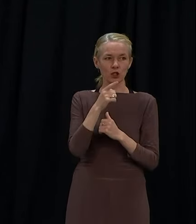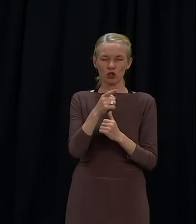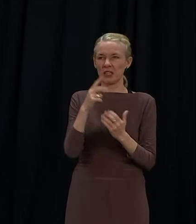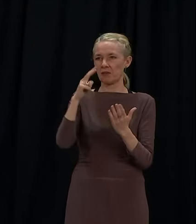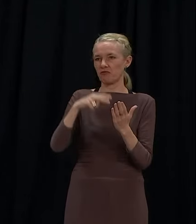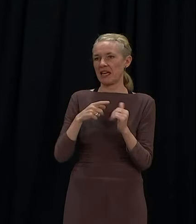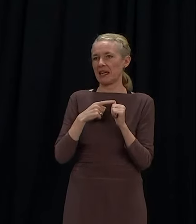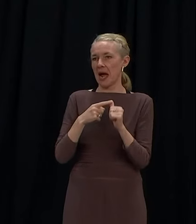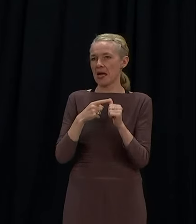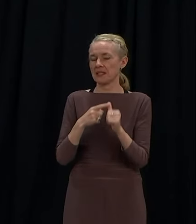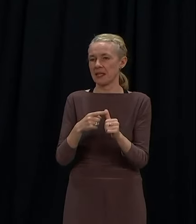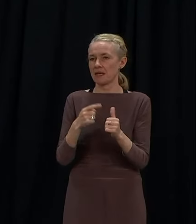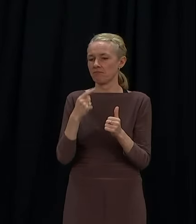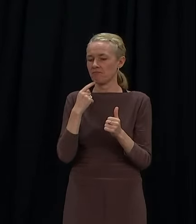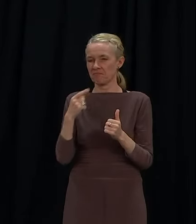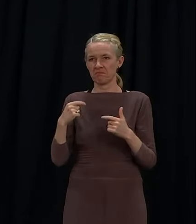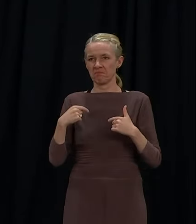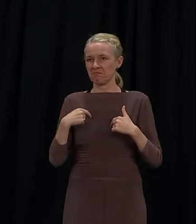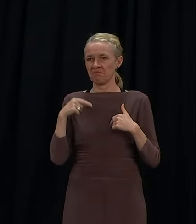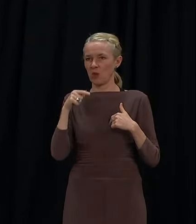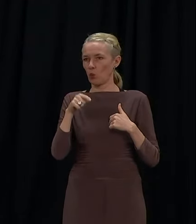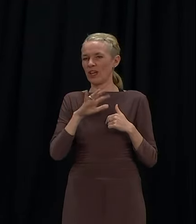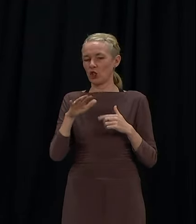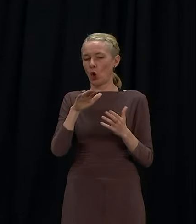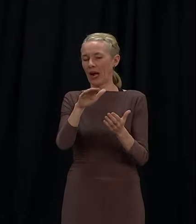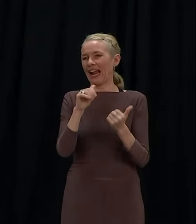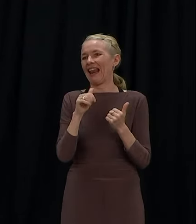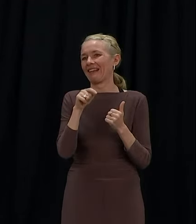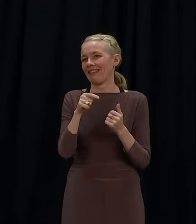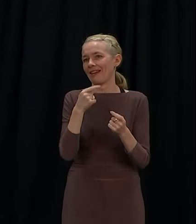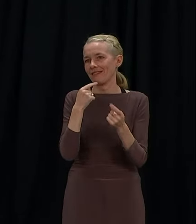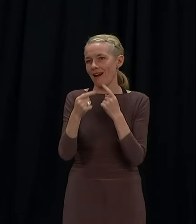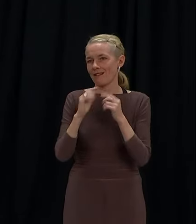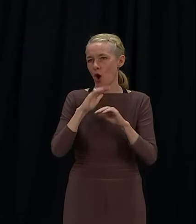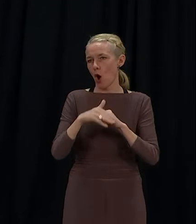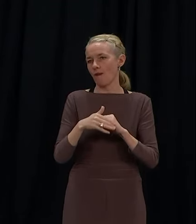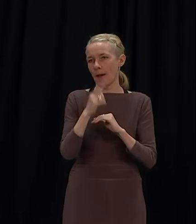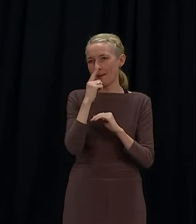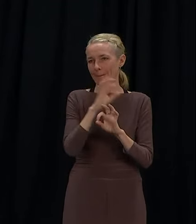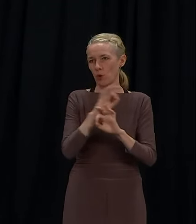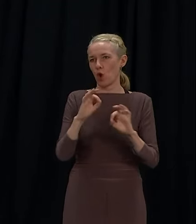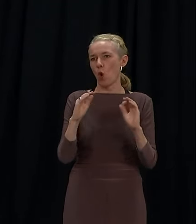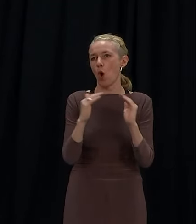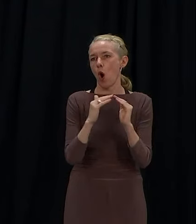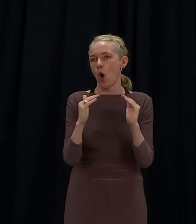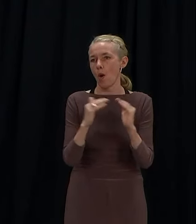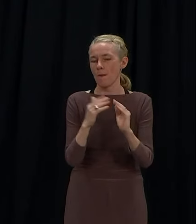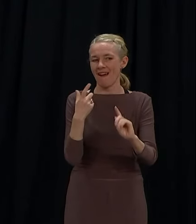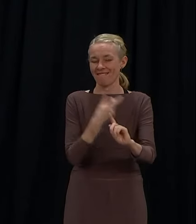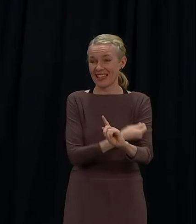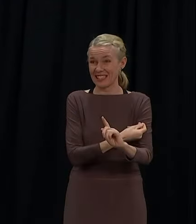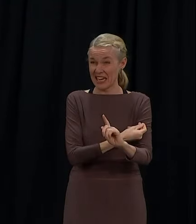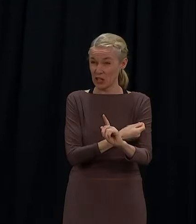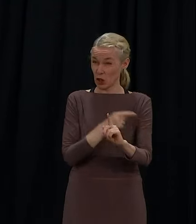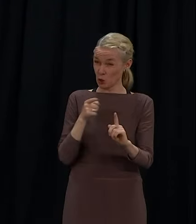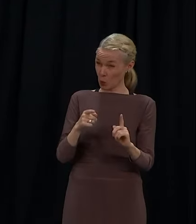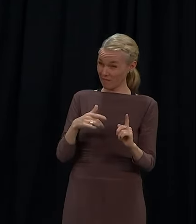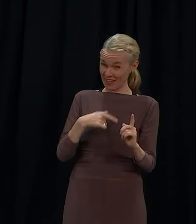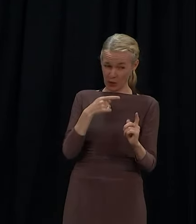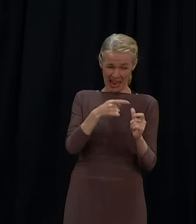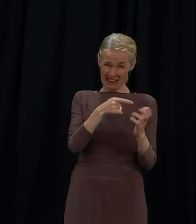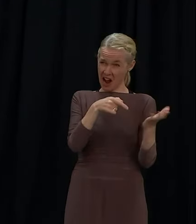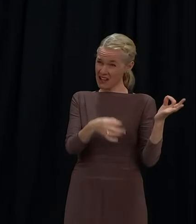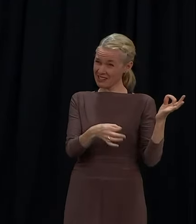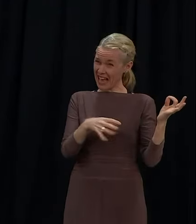single database is set out for homeless and it can't be easily developed either. Is that good enough? That So what